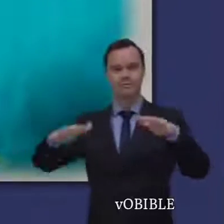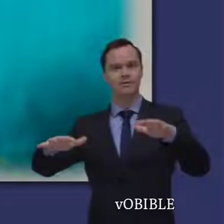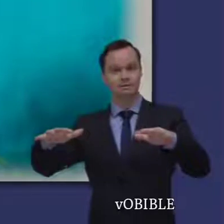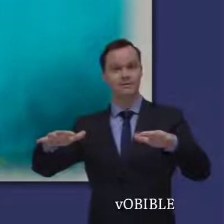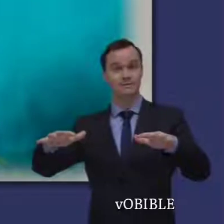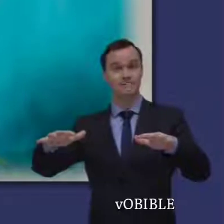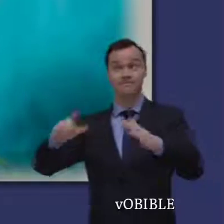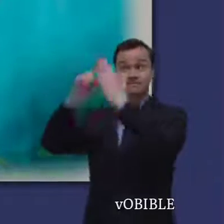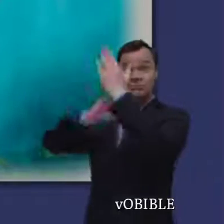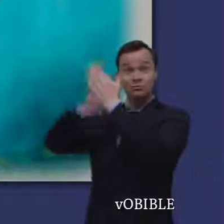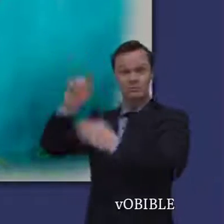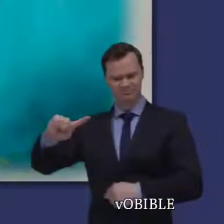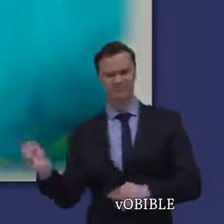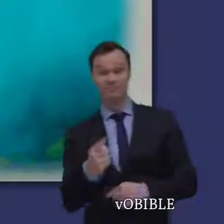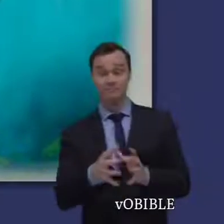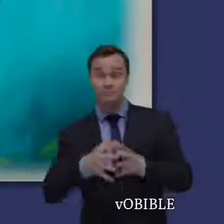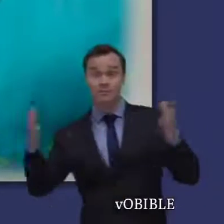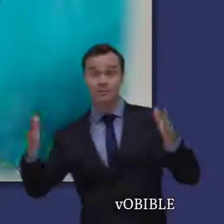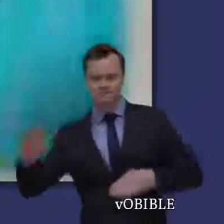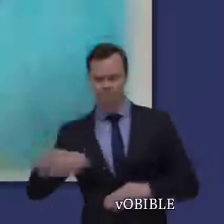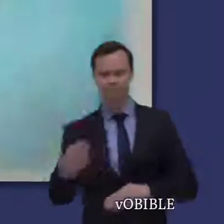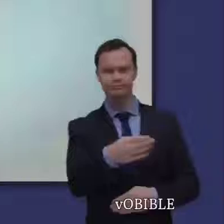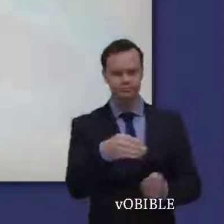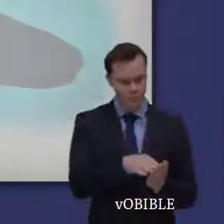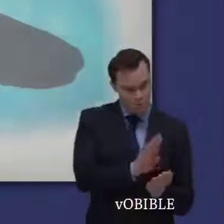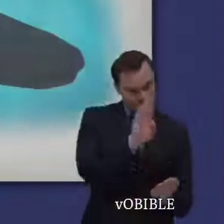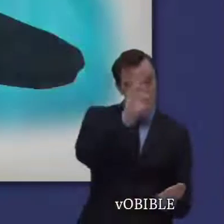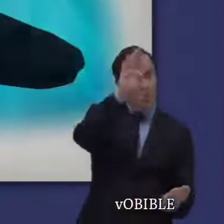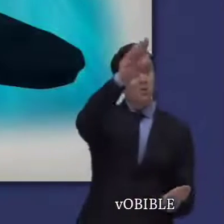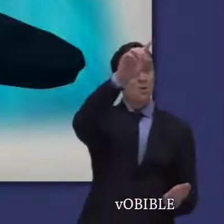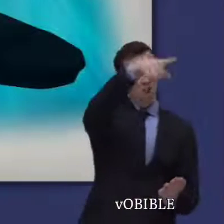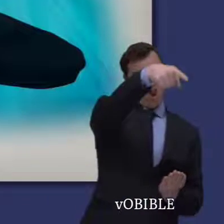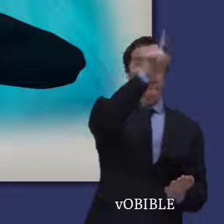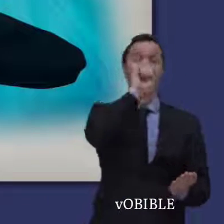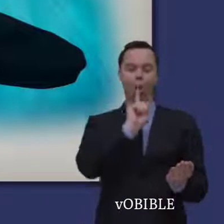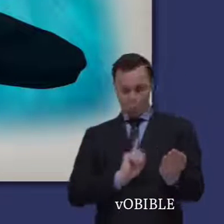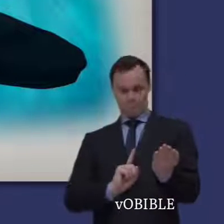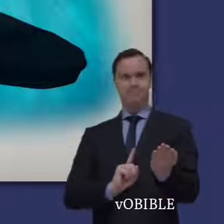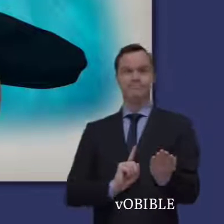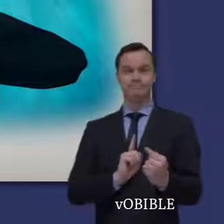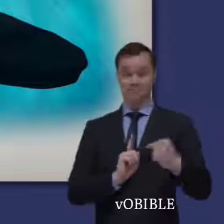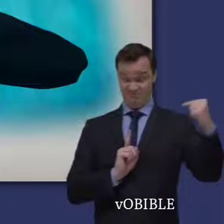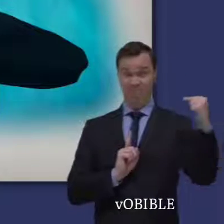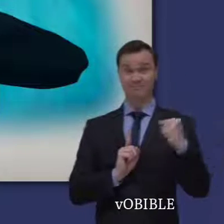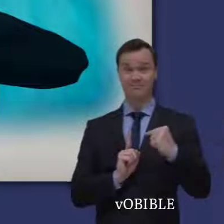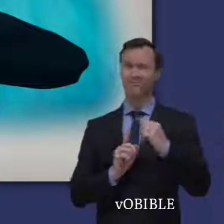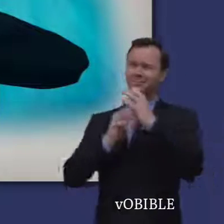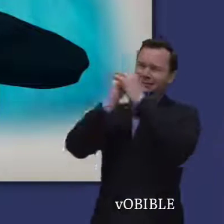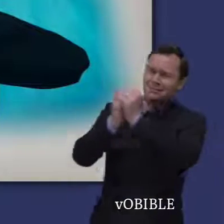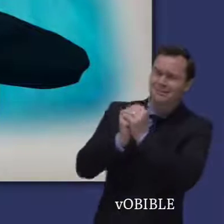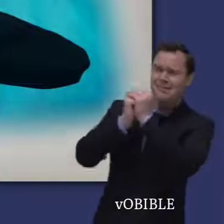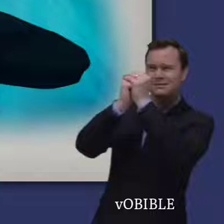Jehovah sends a huge fish to swallow Jonah. From inside the fish's belly, Jonah prays